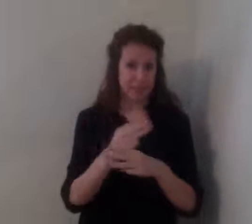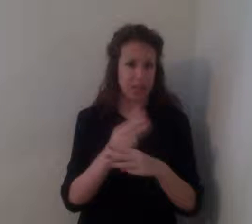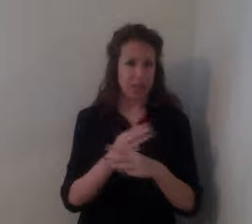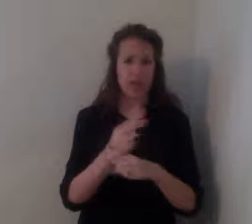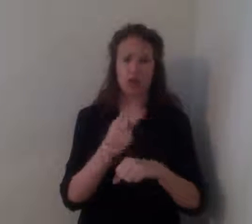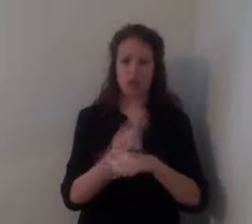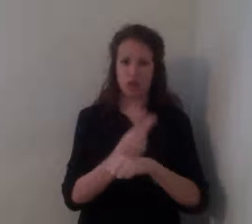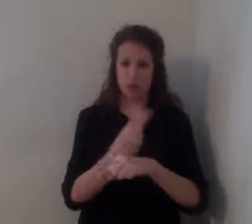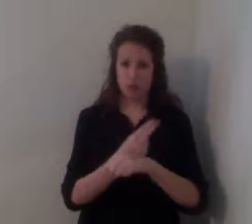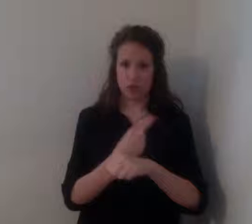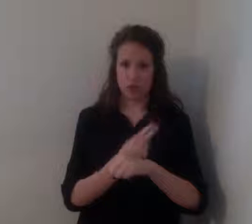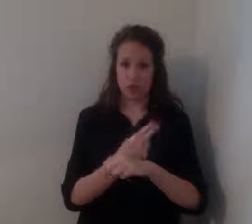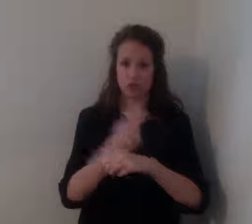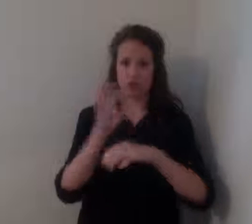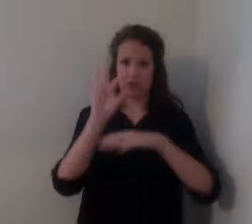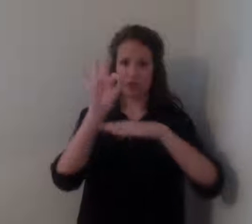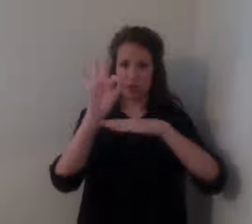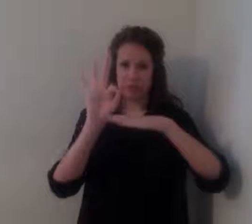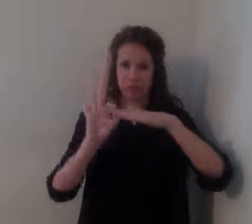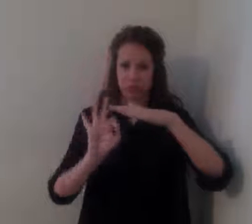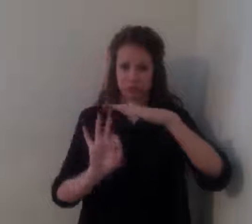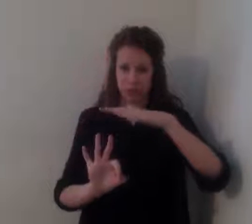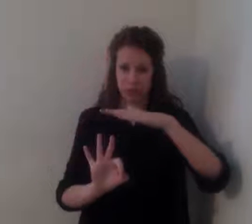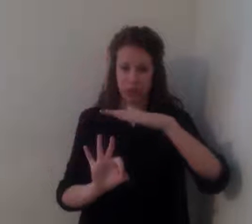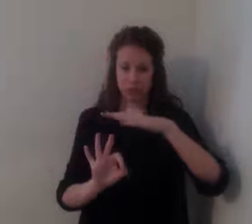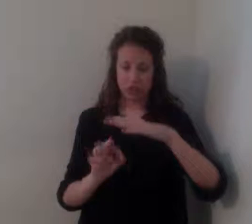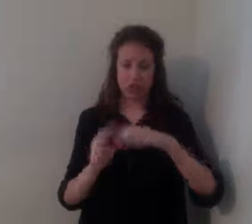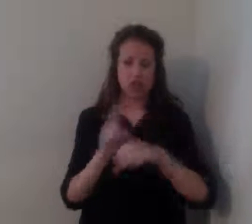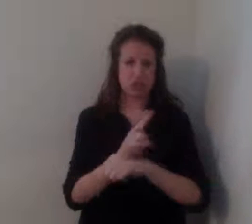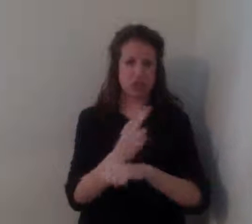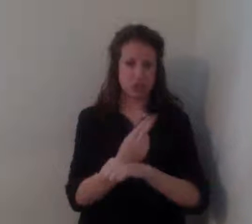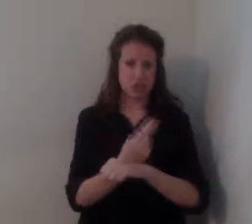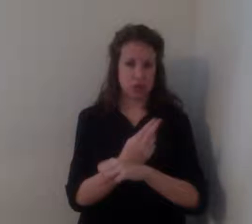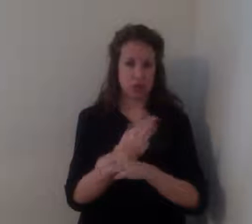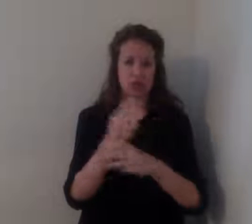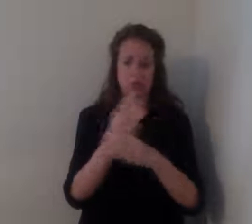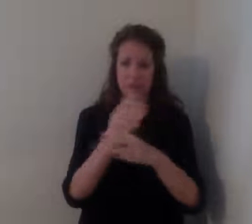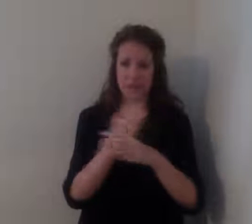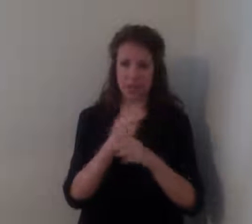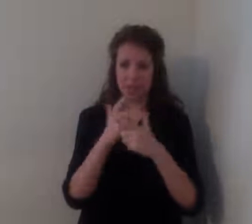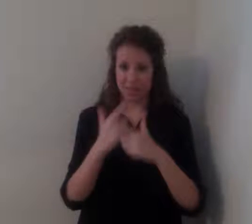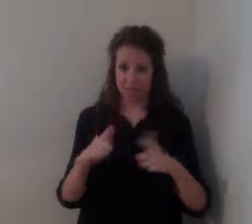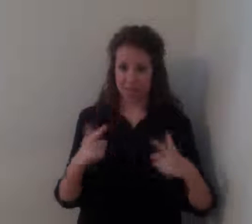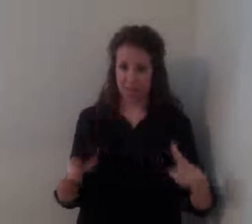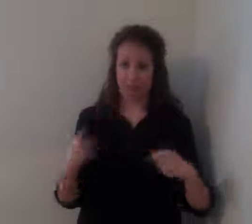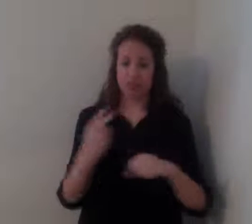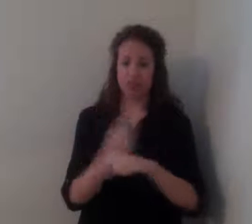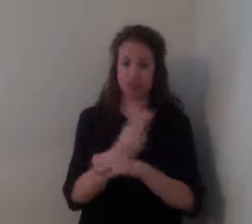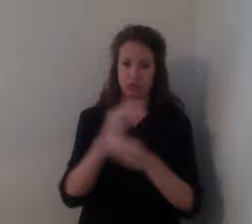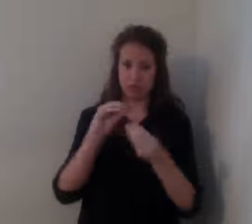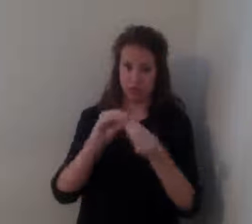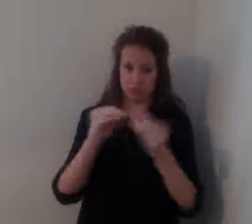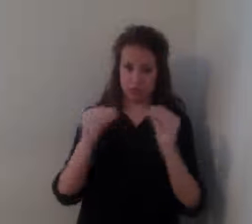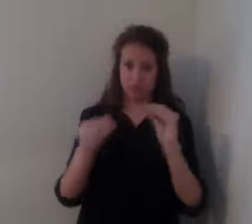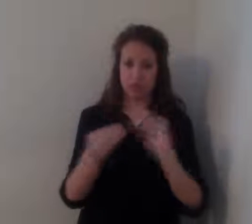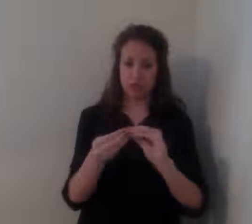write out fractions using the language of math. Yep, you guessed it. That means using numbers. Unlike a regular number, to write a